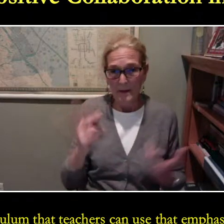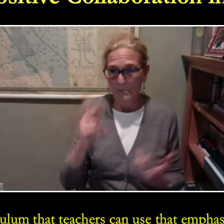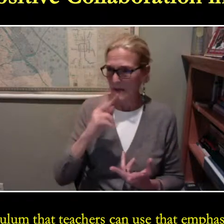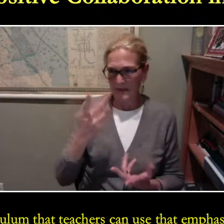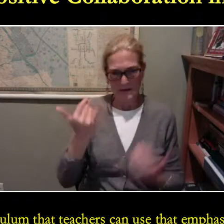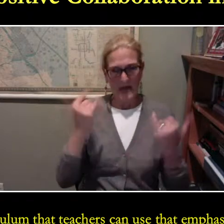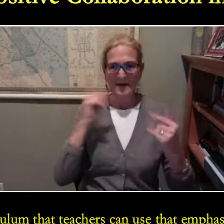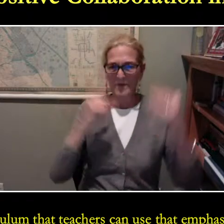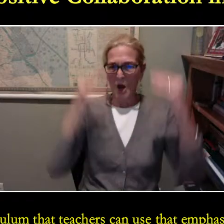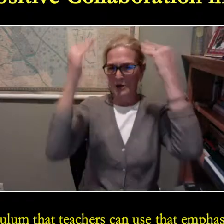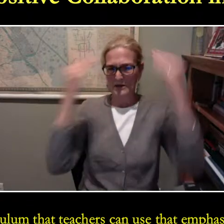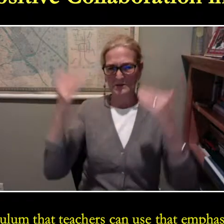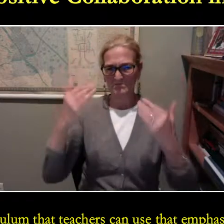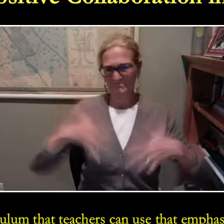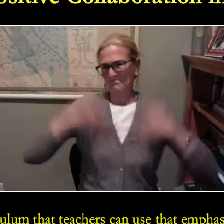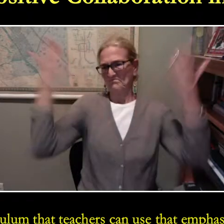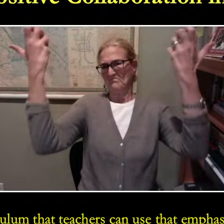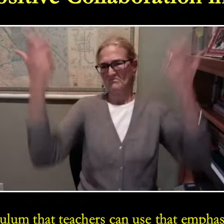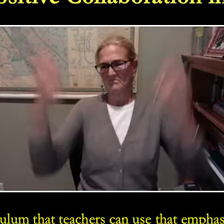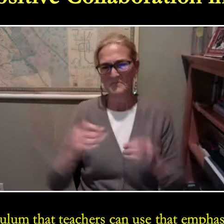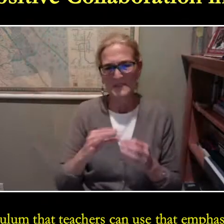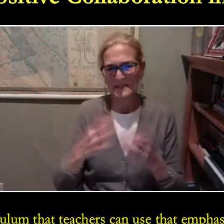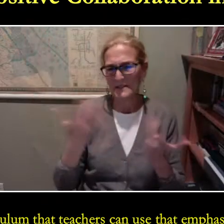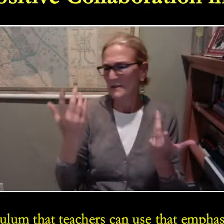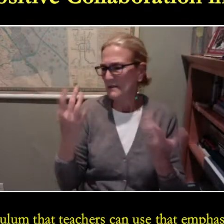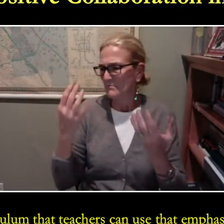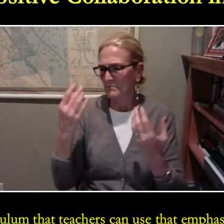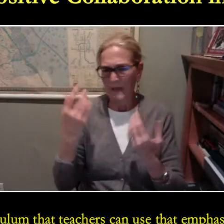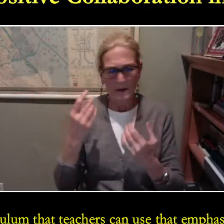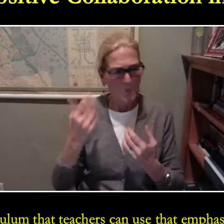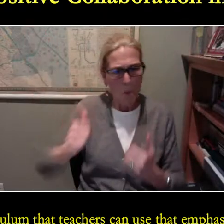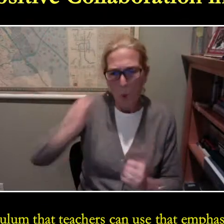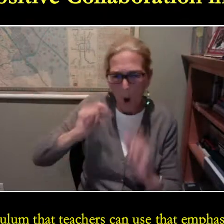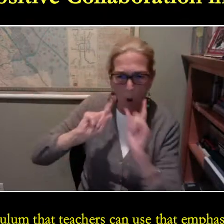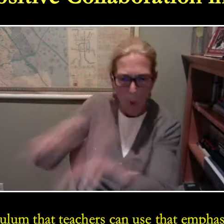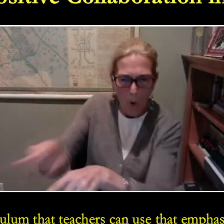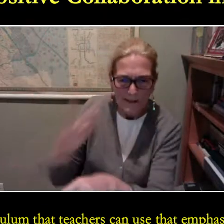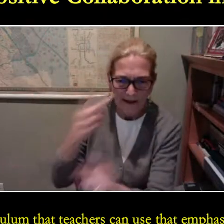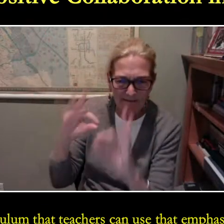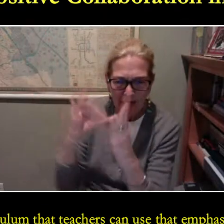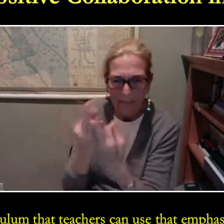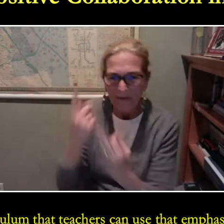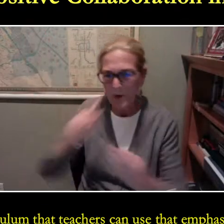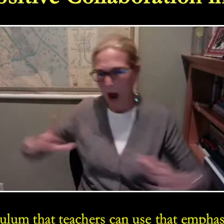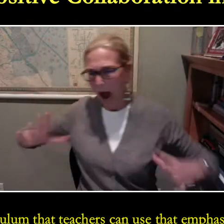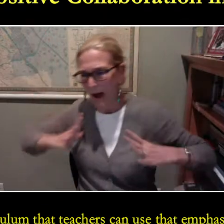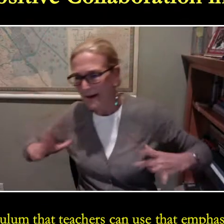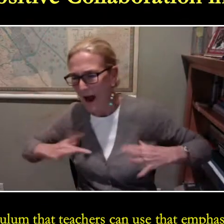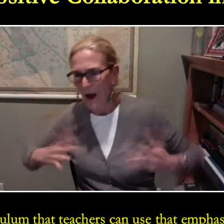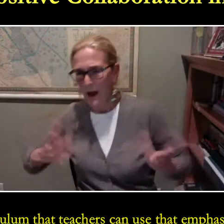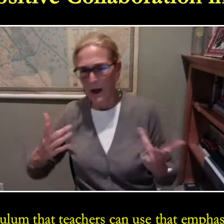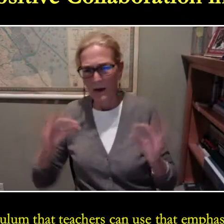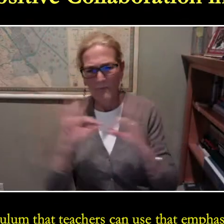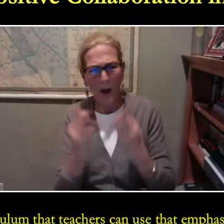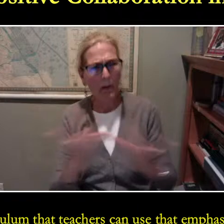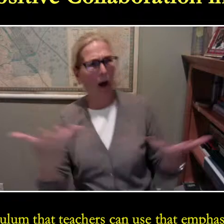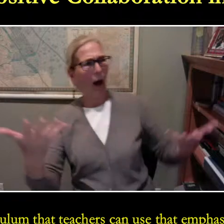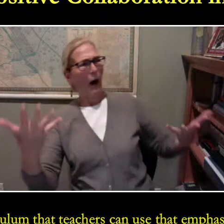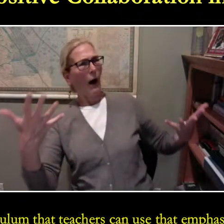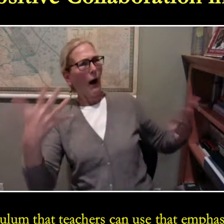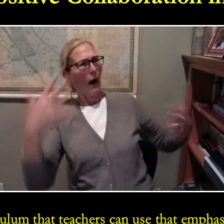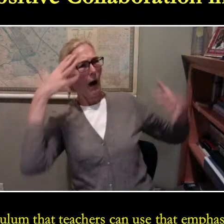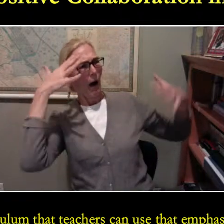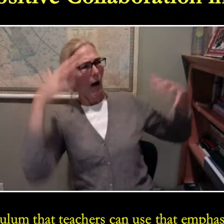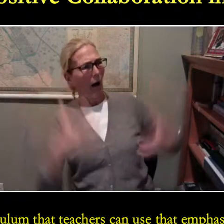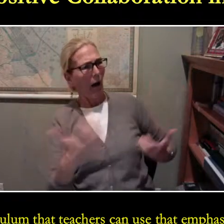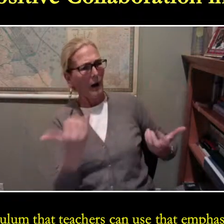dinner table syndrome. It's a lot of deaf community members and deaf adults knowing exactly what that means, knowing knowing